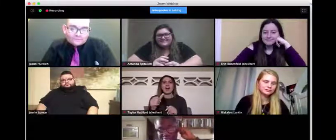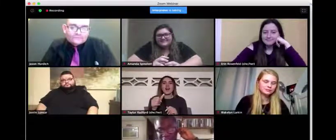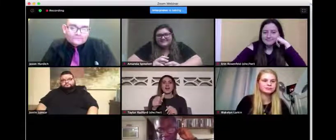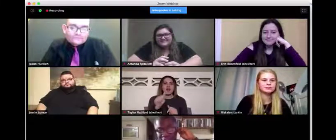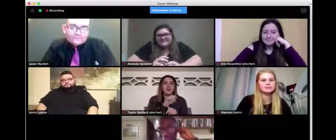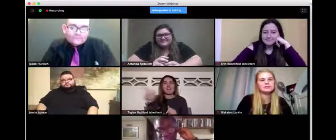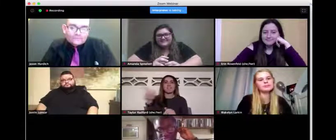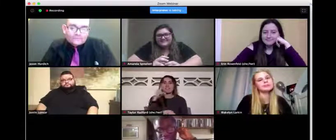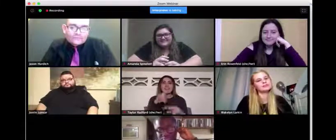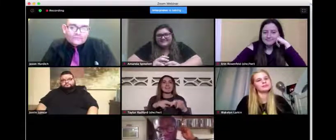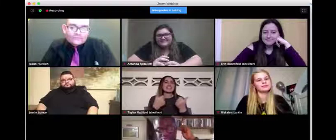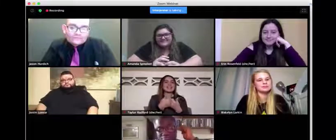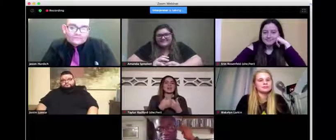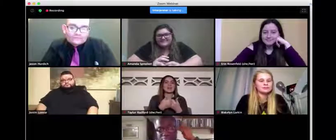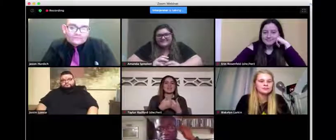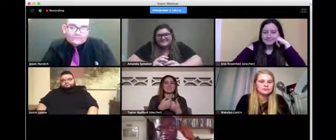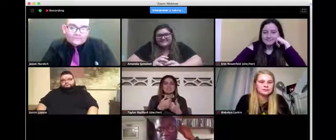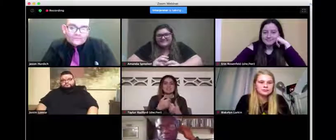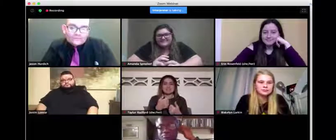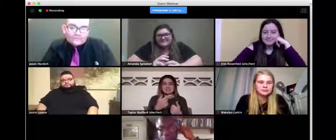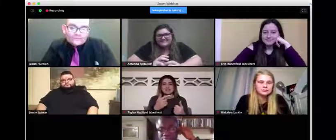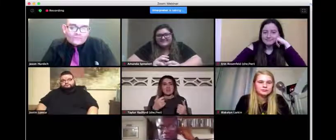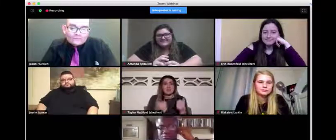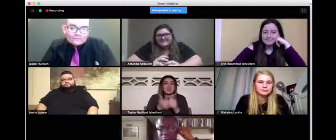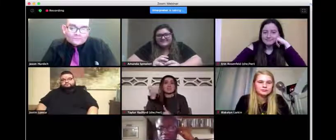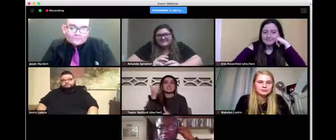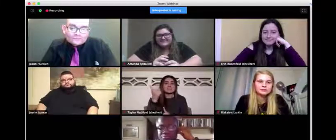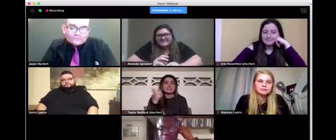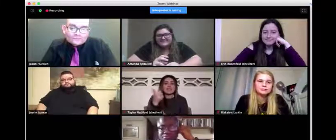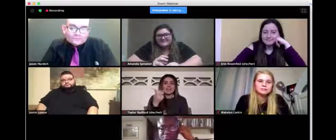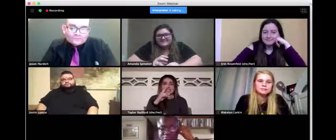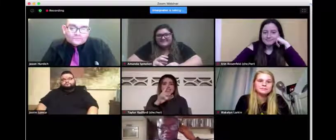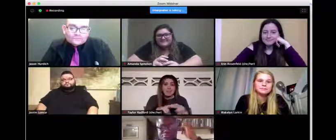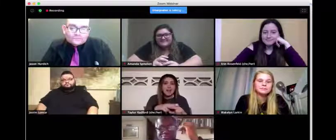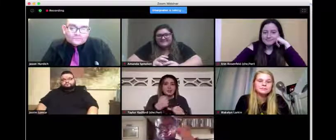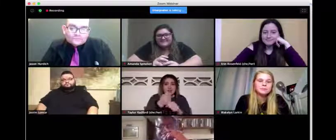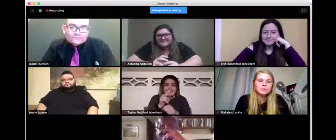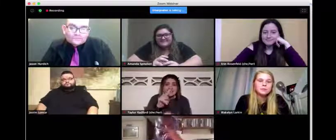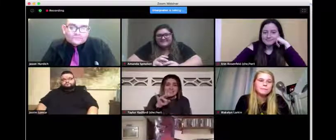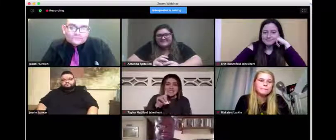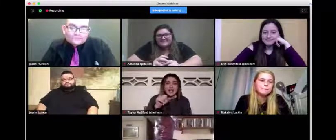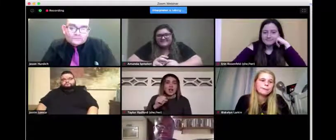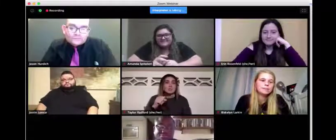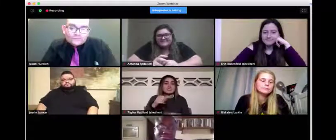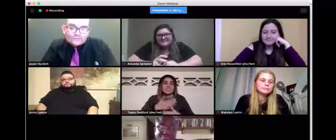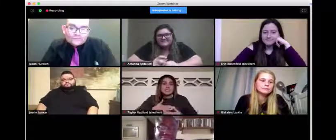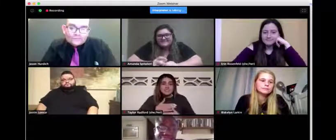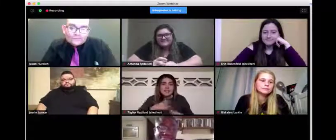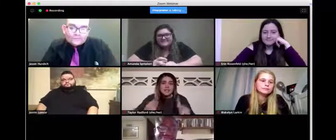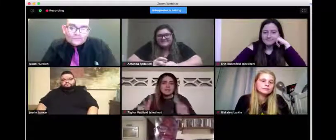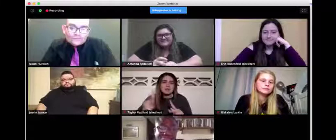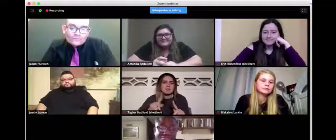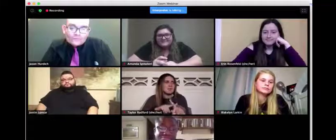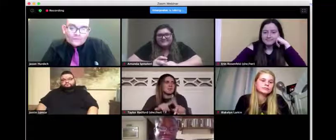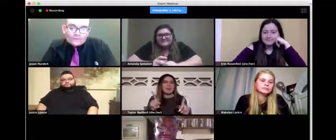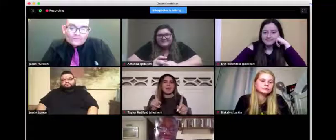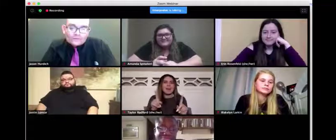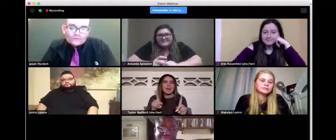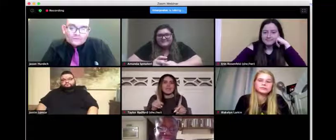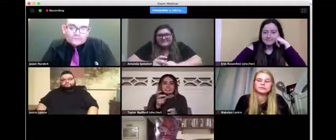fun is for enjoyment. People do it for enjoyment, yes, but it's difficult. I mean, it's hard to know,